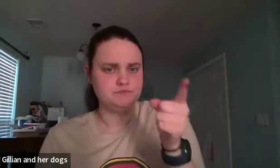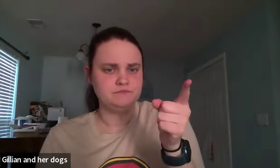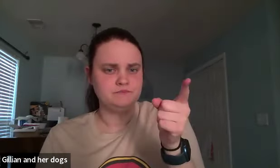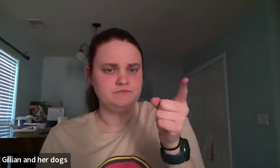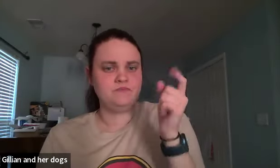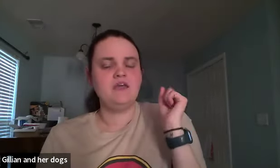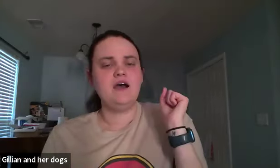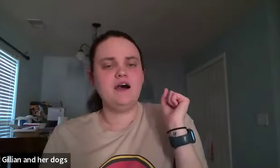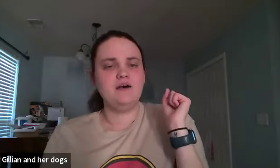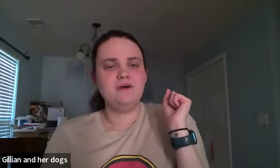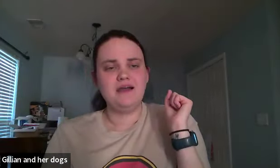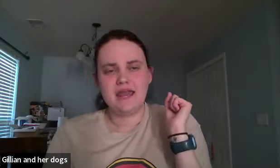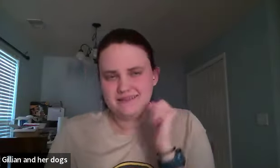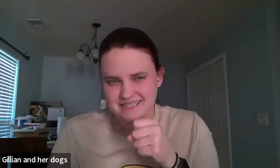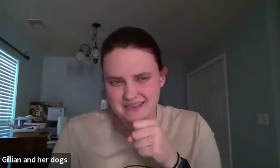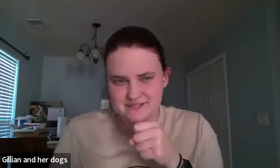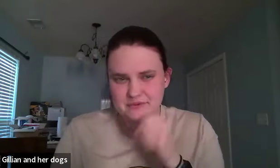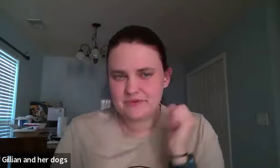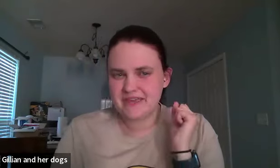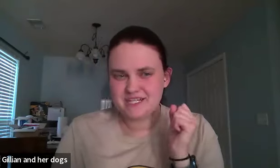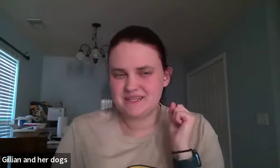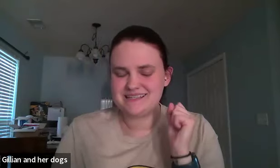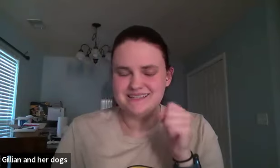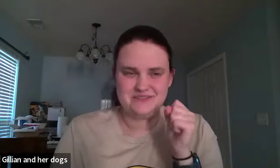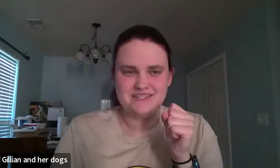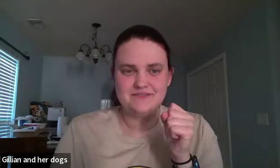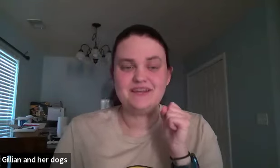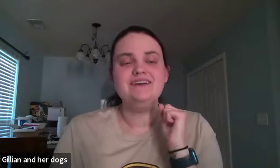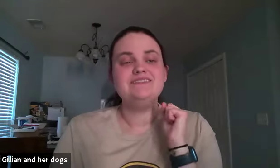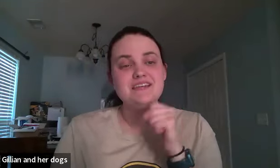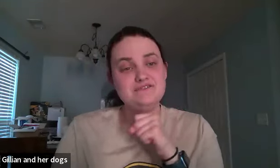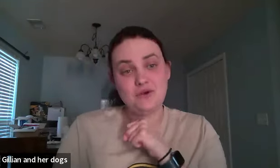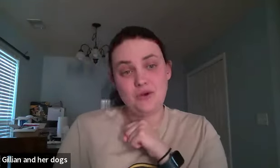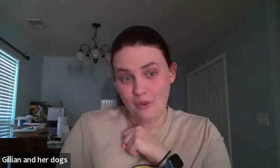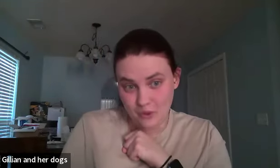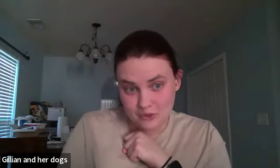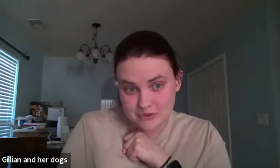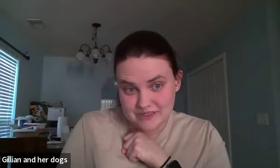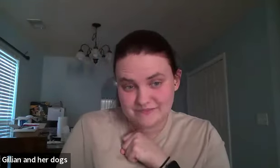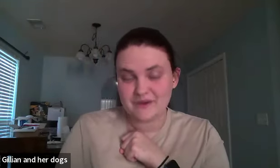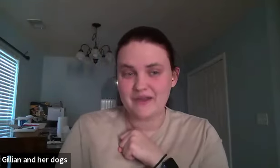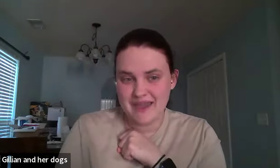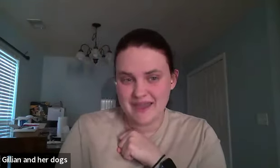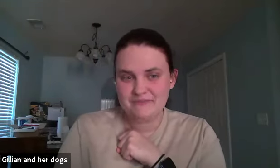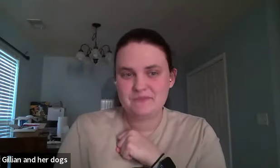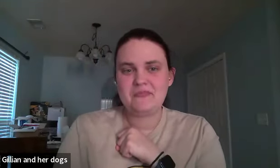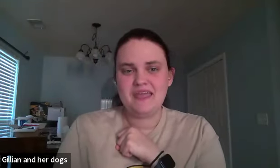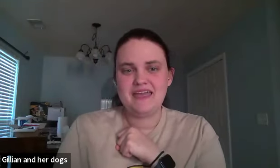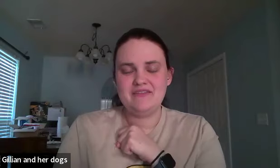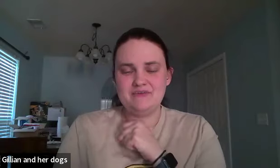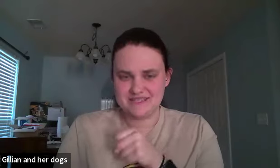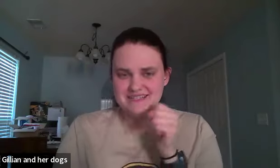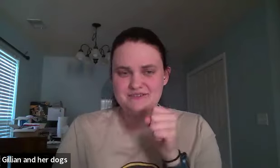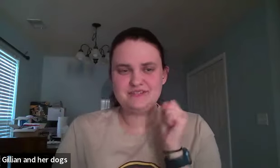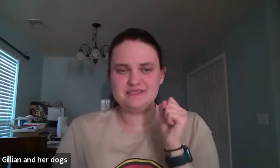Age. And I like to add this one with age because I do think it's fun. The sign for old. Okay. And the reason I do it, you'll